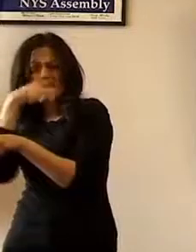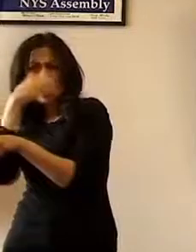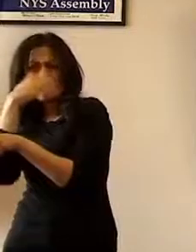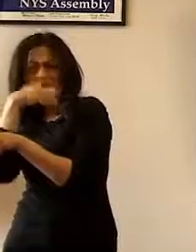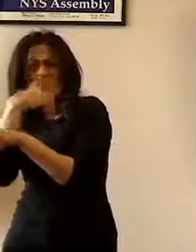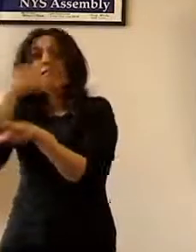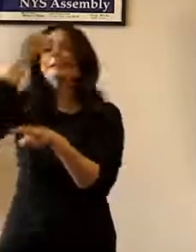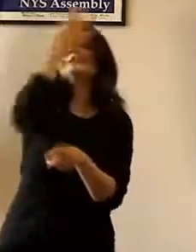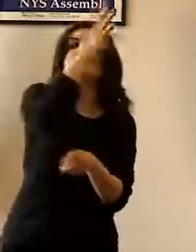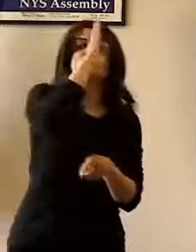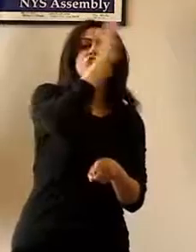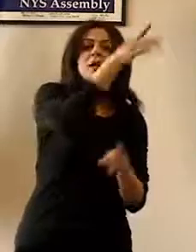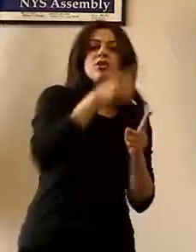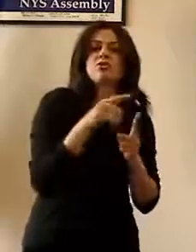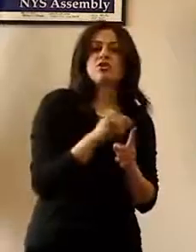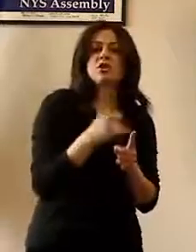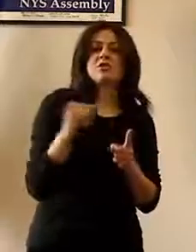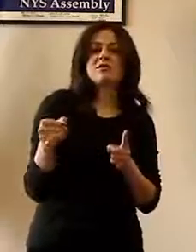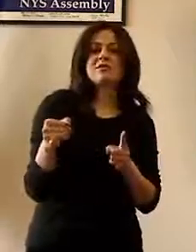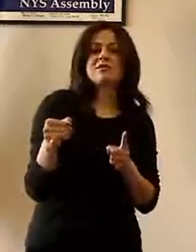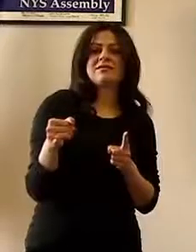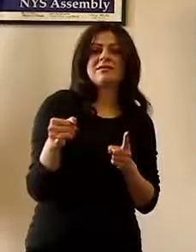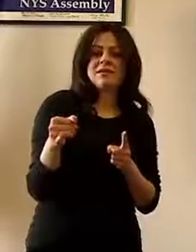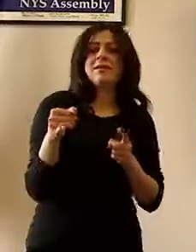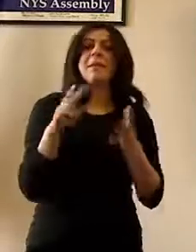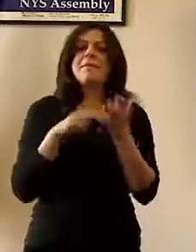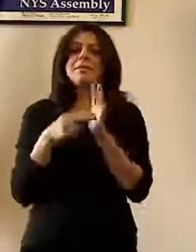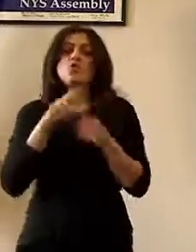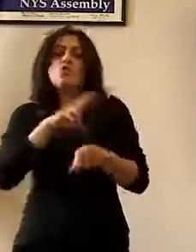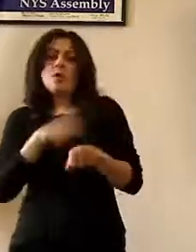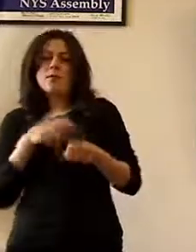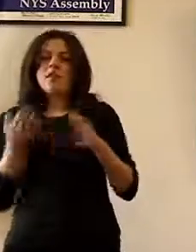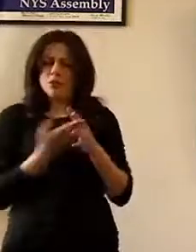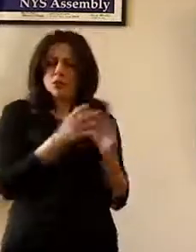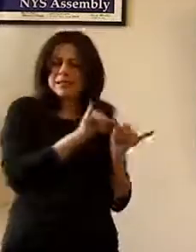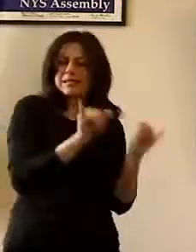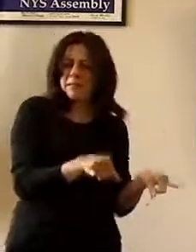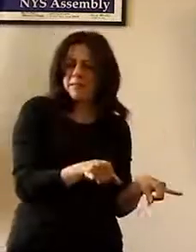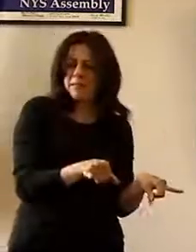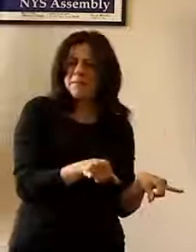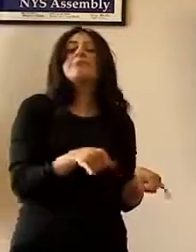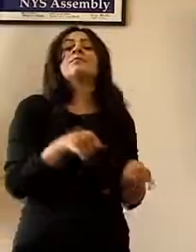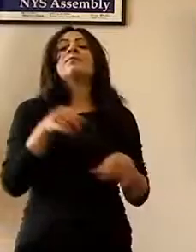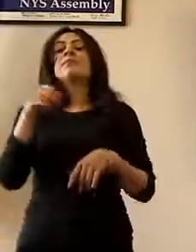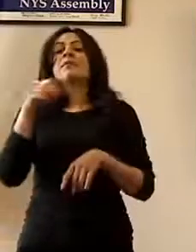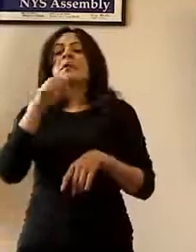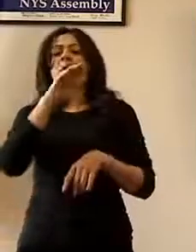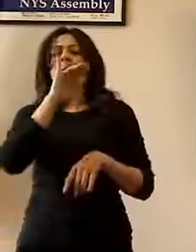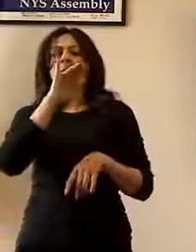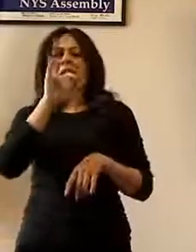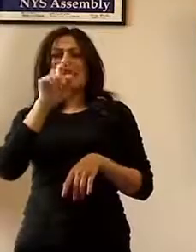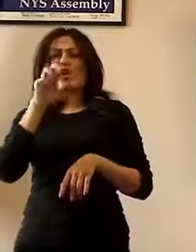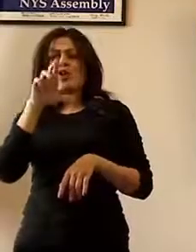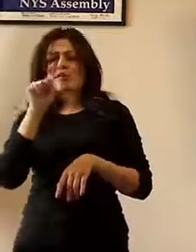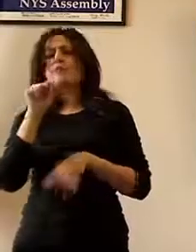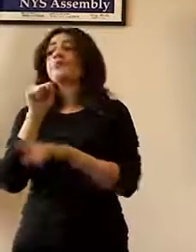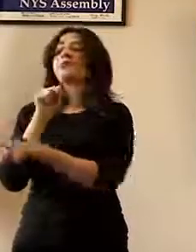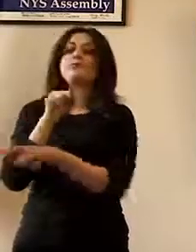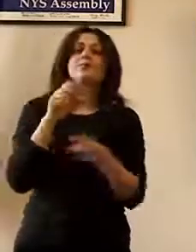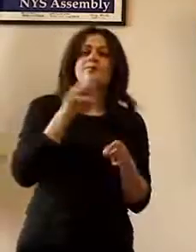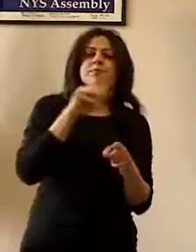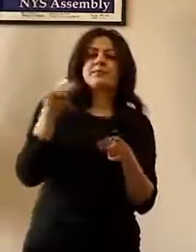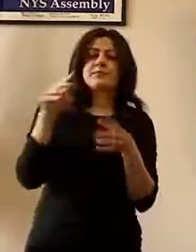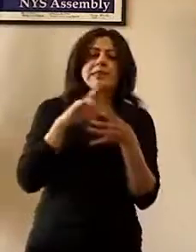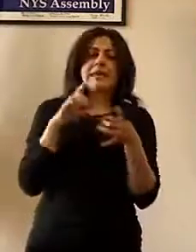the usual practice is to report through VAERS. Terrific. And if you are experiencing any of those particular symptoms, you as